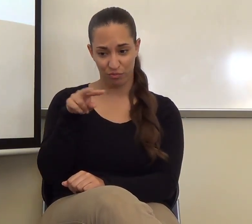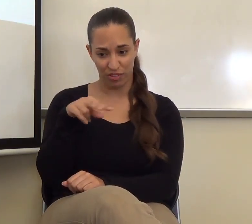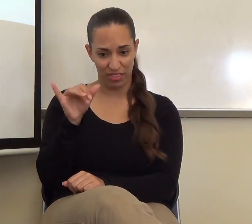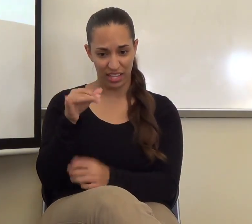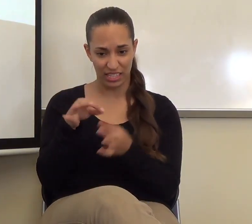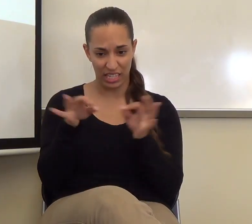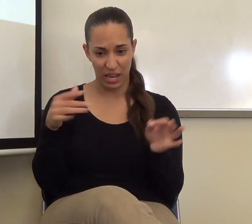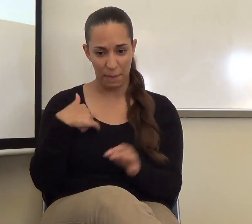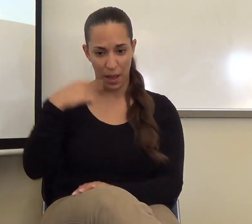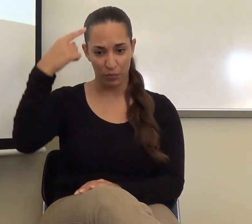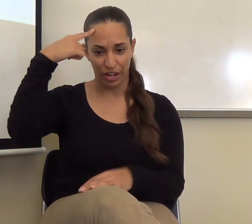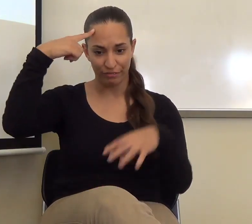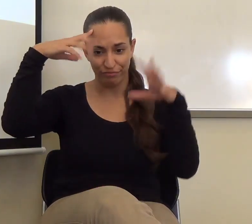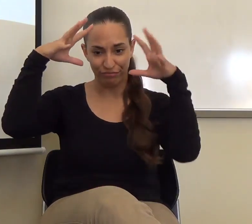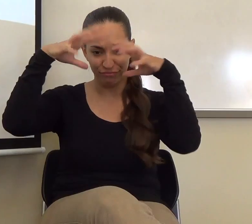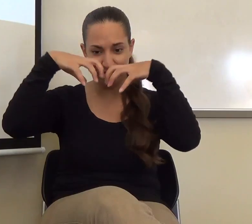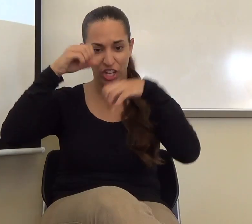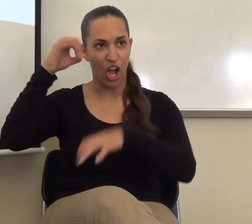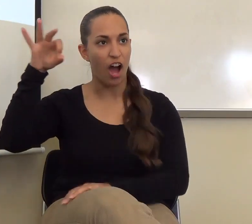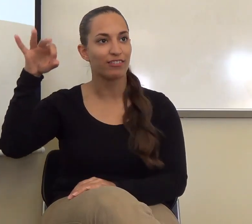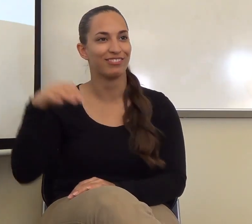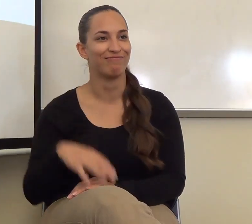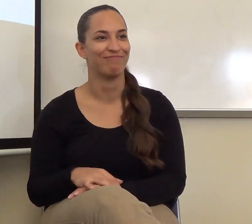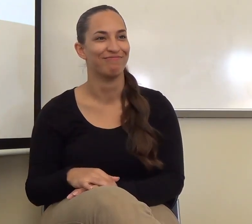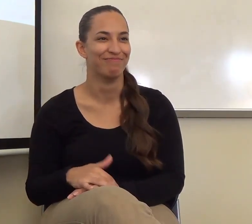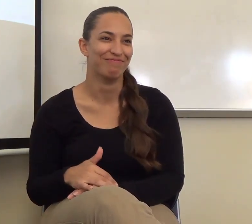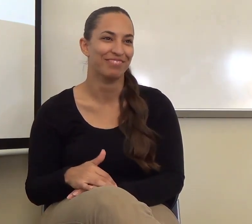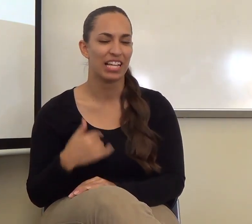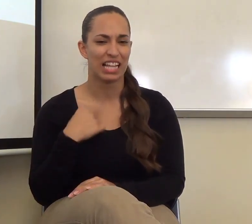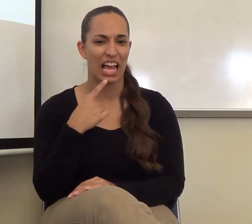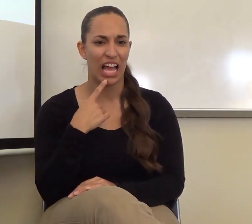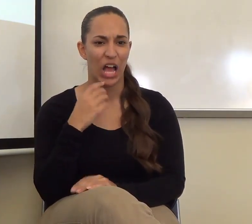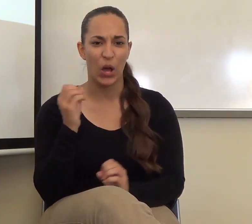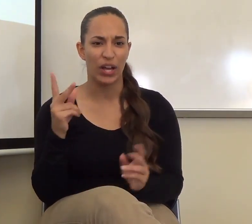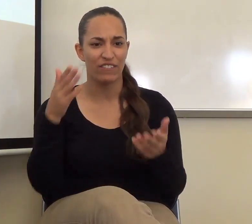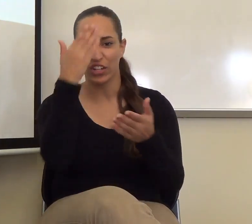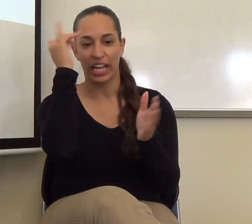my brain just shuts off. I say, okay, forget it. I have no idea what that means.